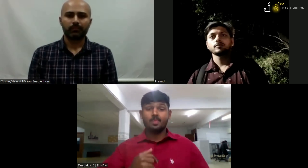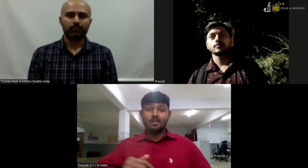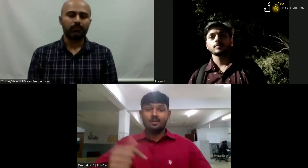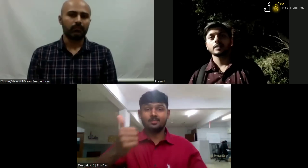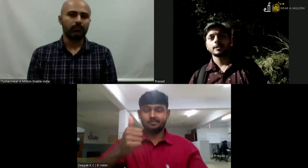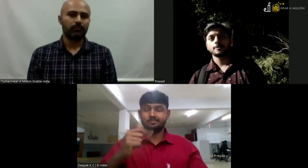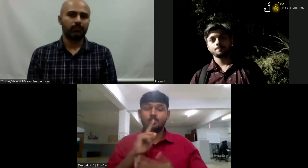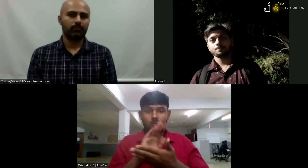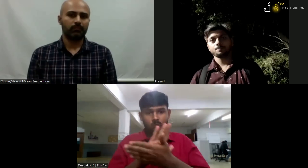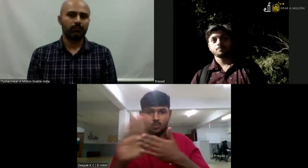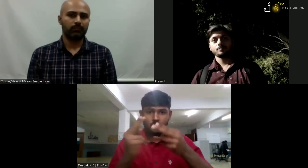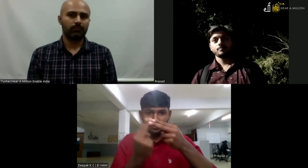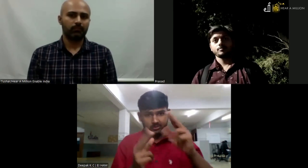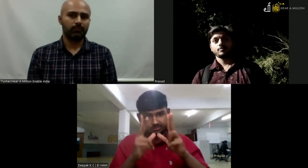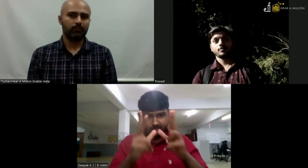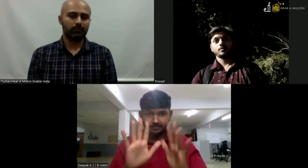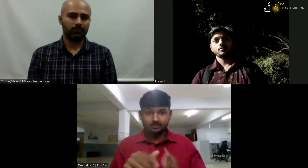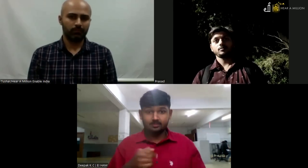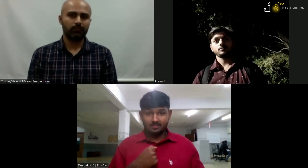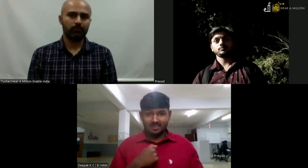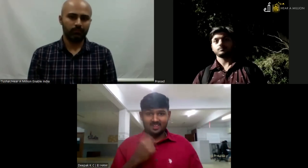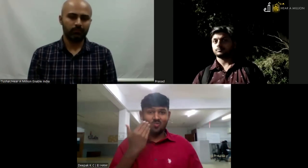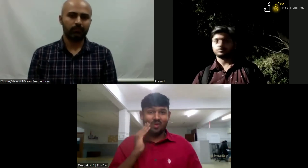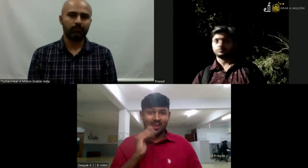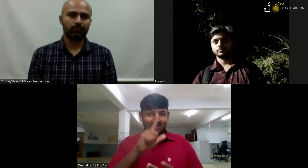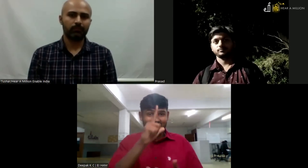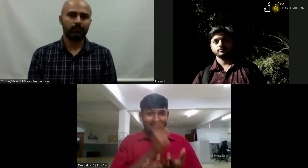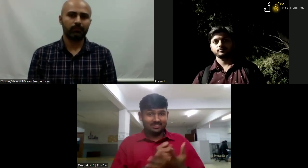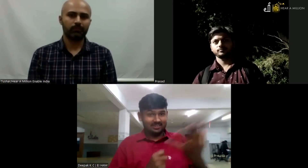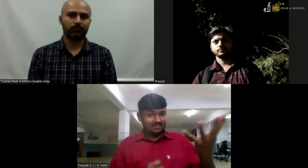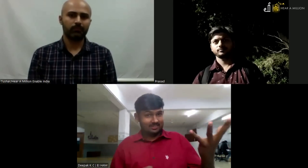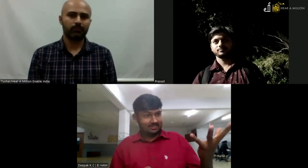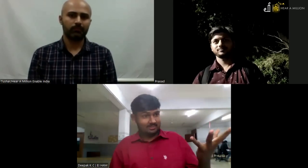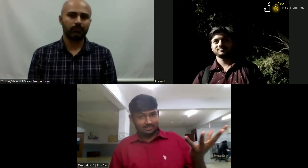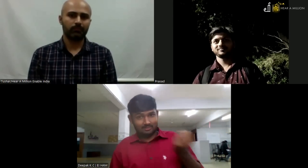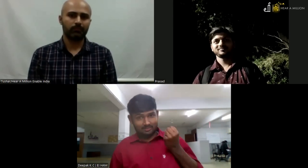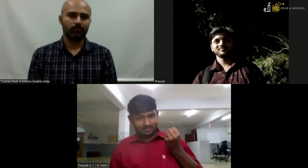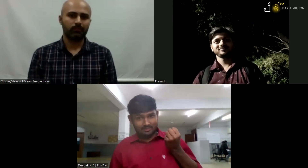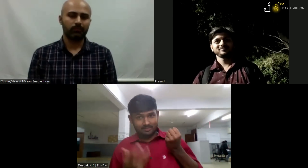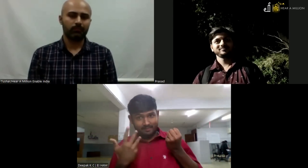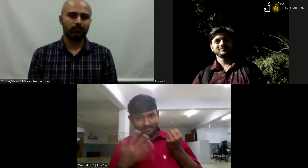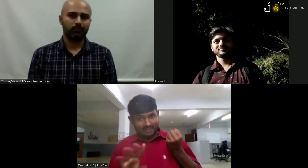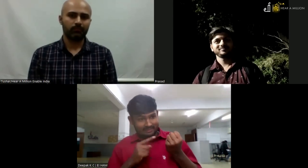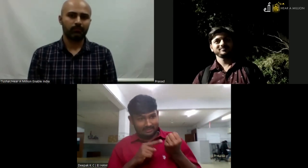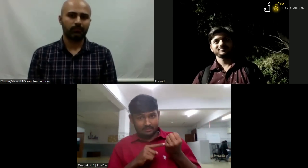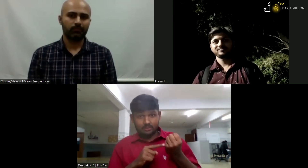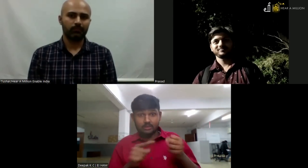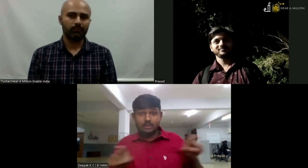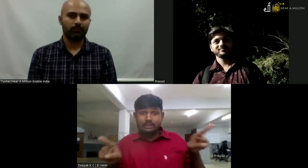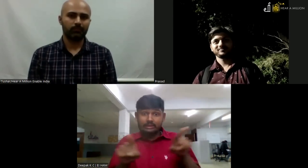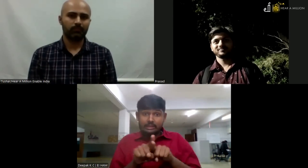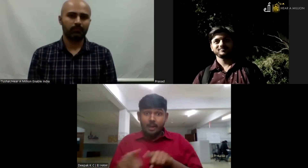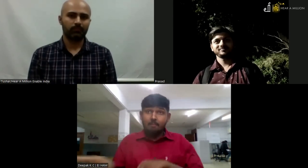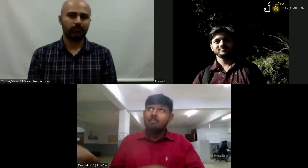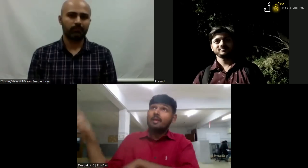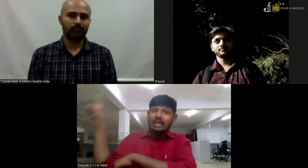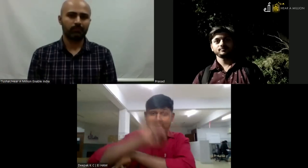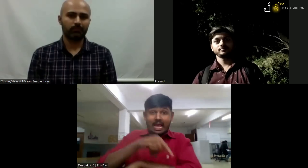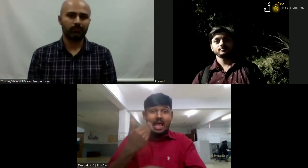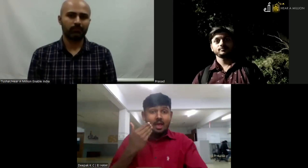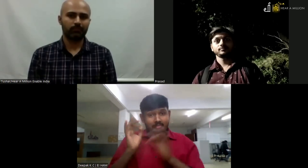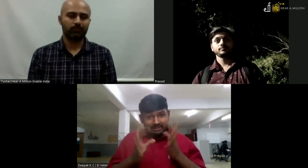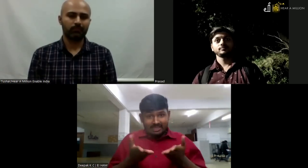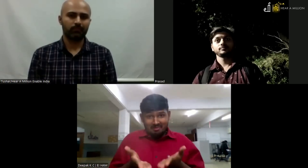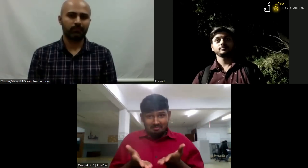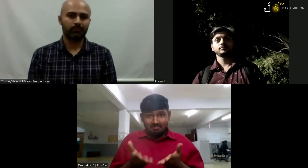get the license, but I'm not getting it. If we met with an accident, what could be the situation in it? Okay, let me just